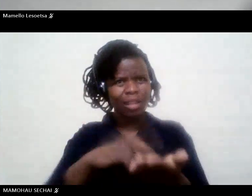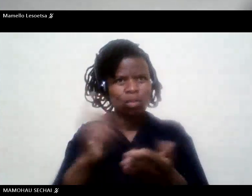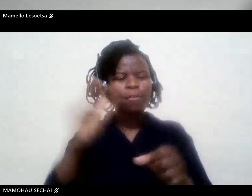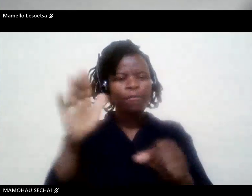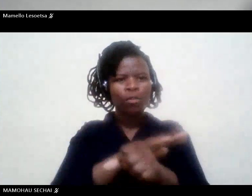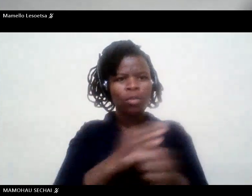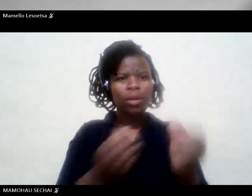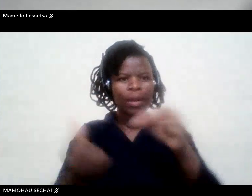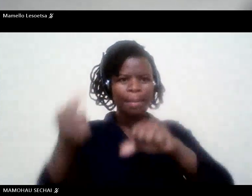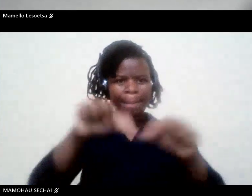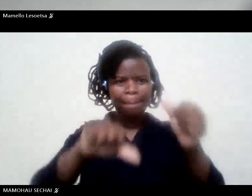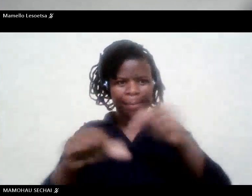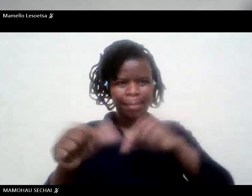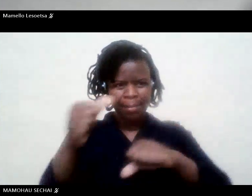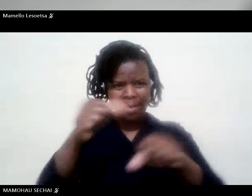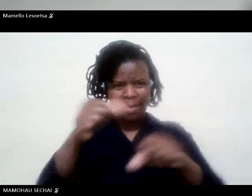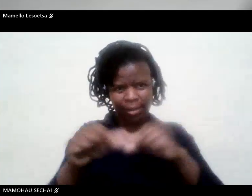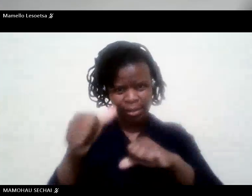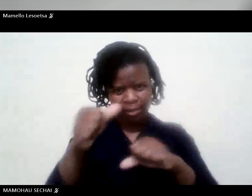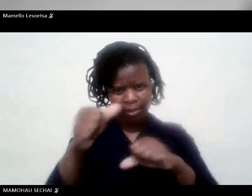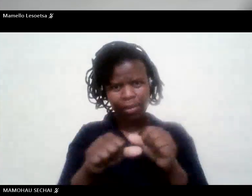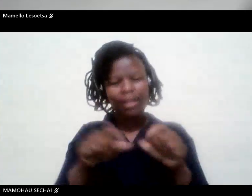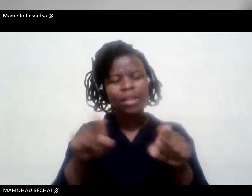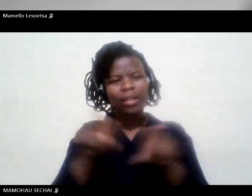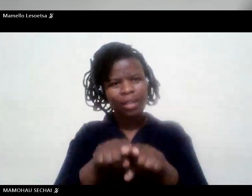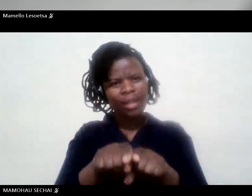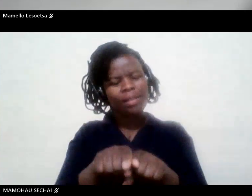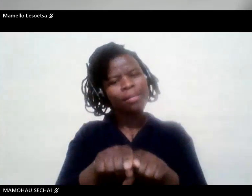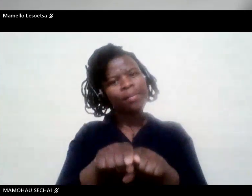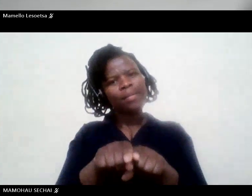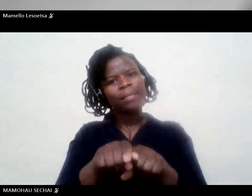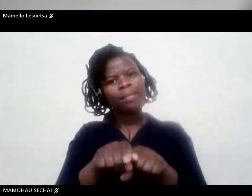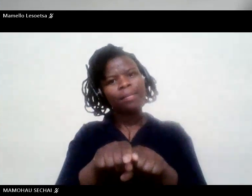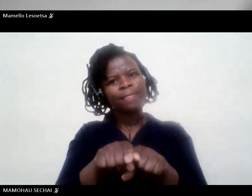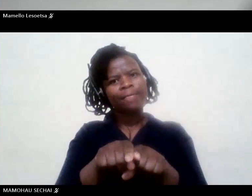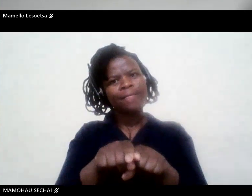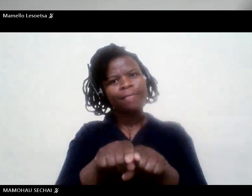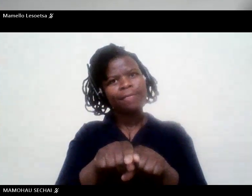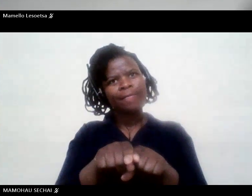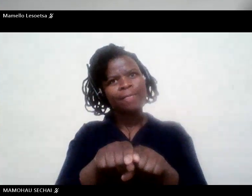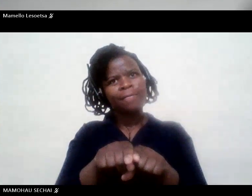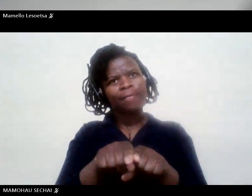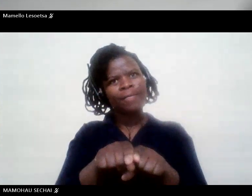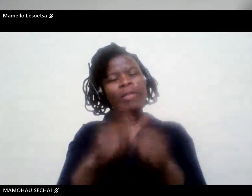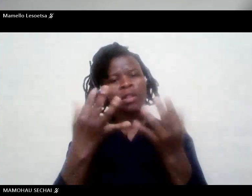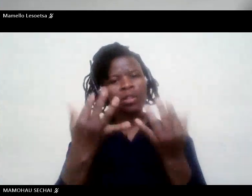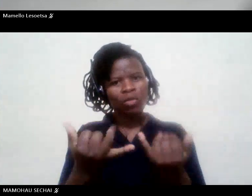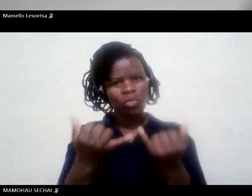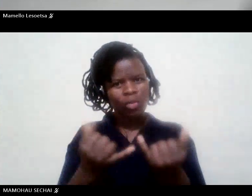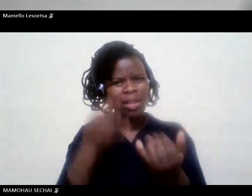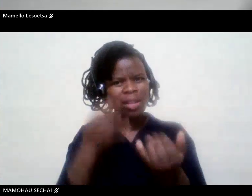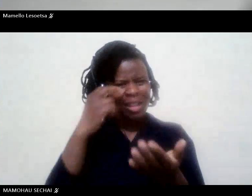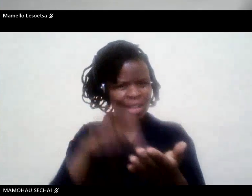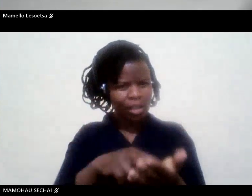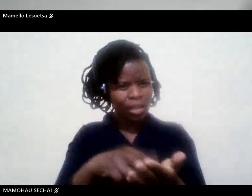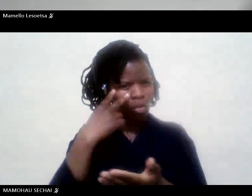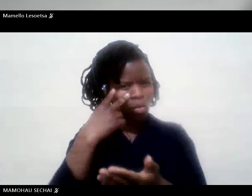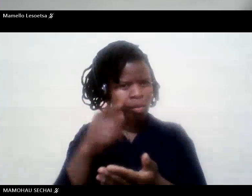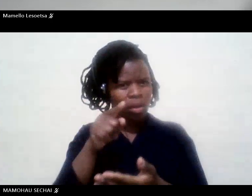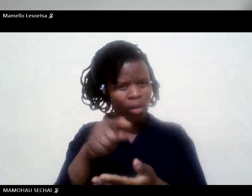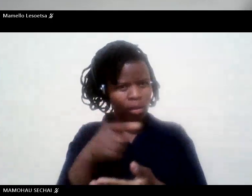to achievement. So that means we need to see those three things featuring. A lot of times people stop at